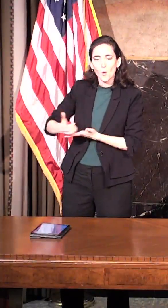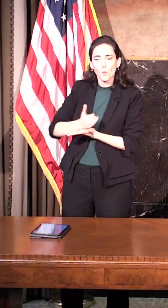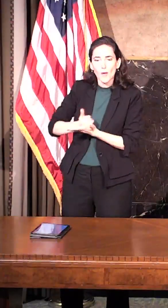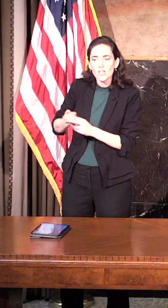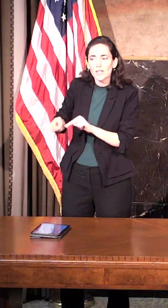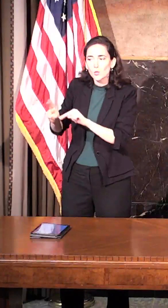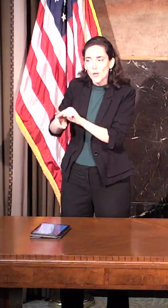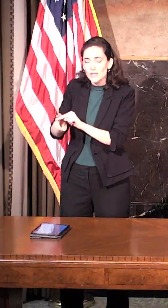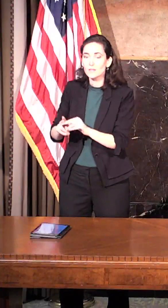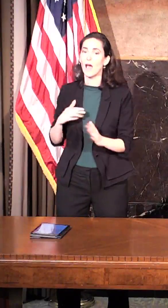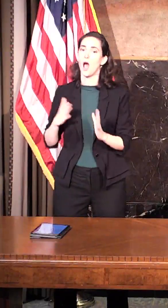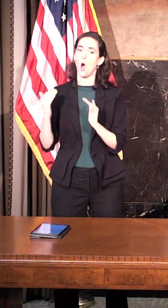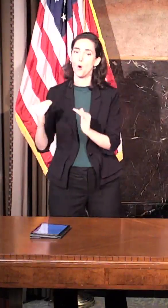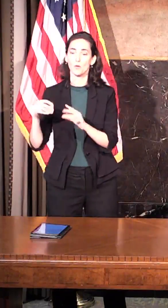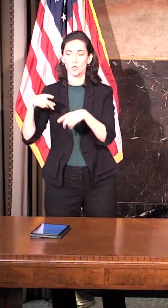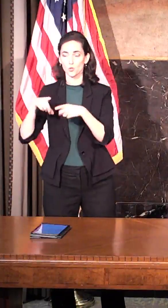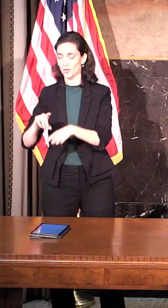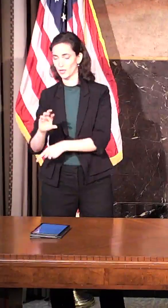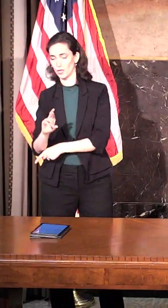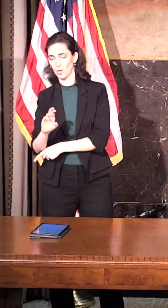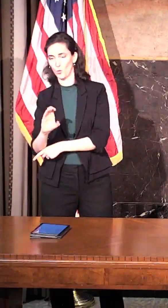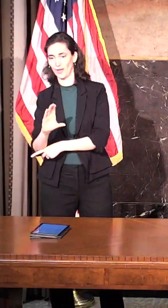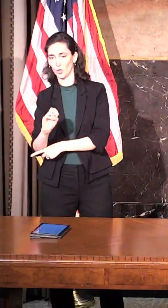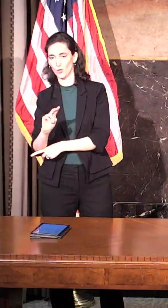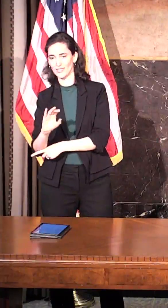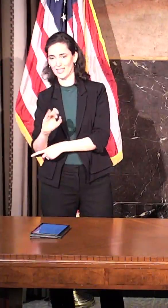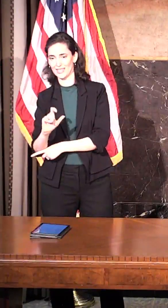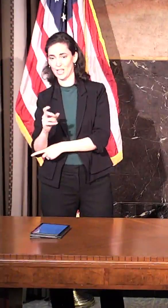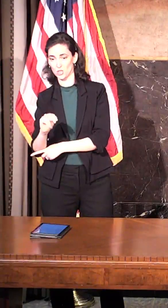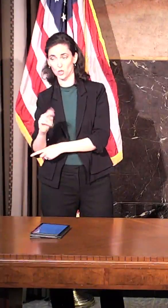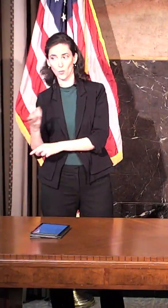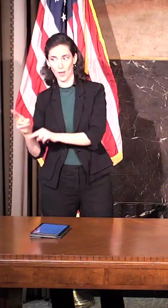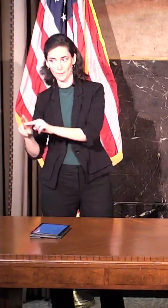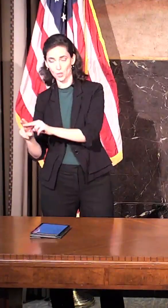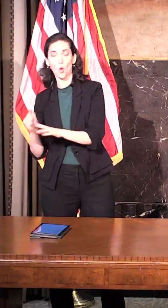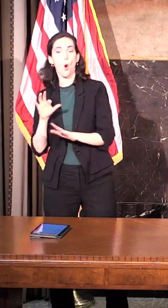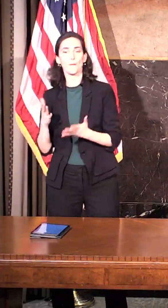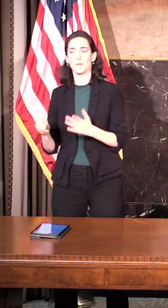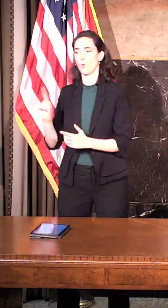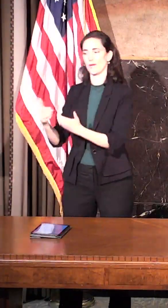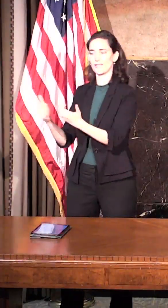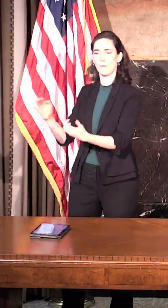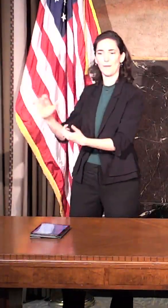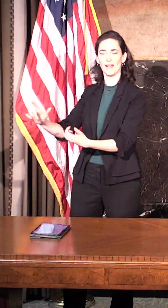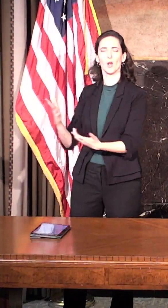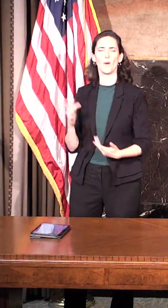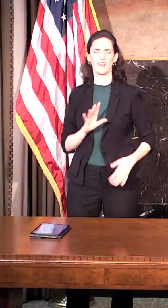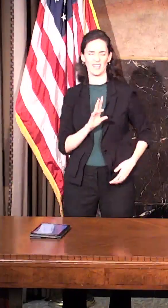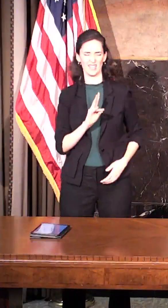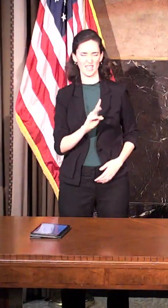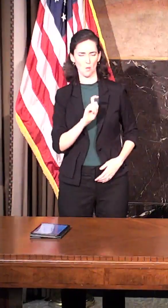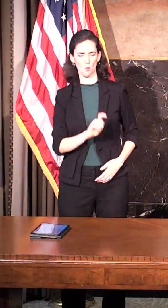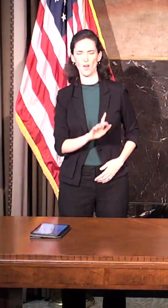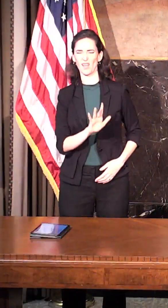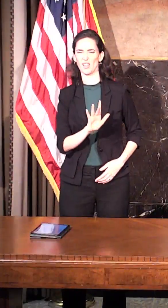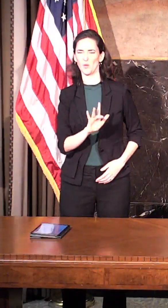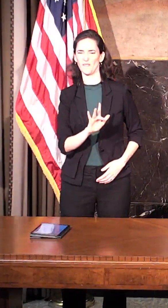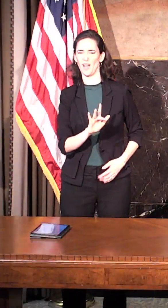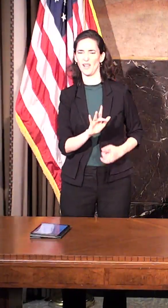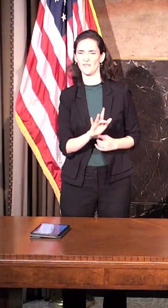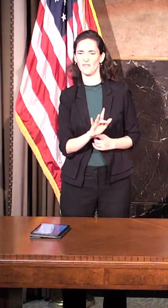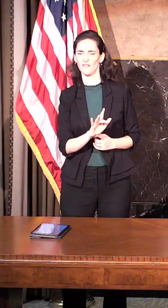in the reconciliation. If not, some standalone bill, because $7.25 in 2021